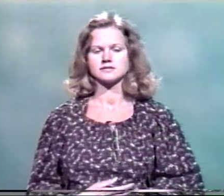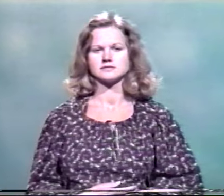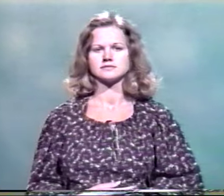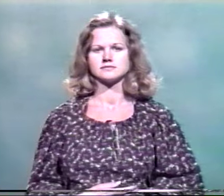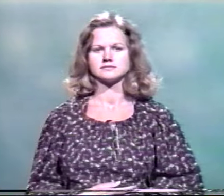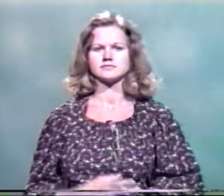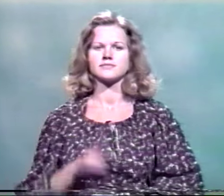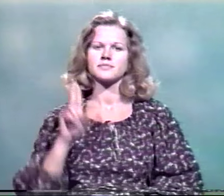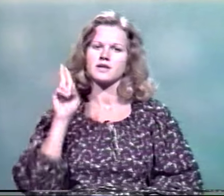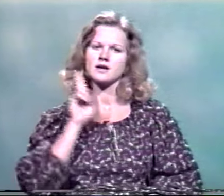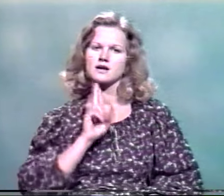Uncle.